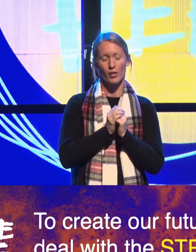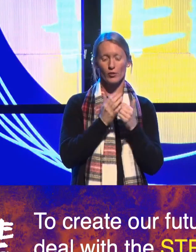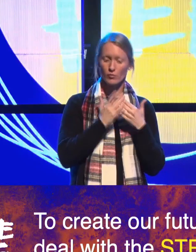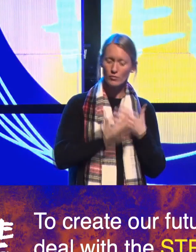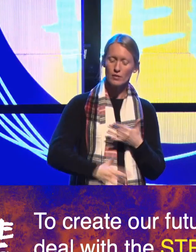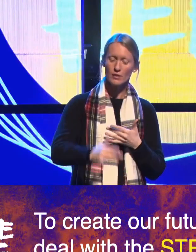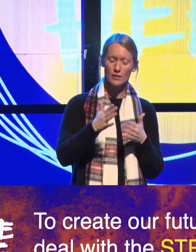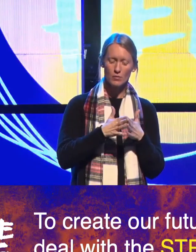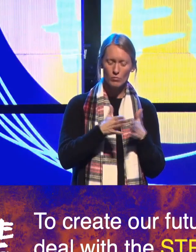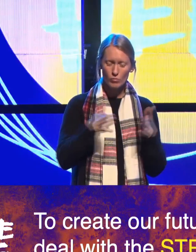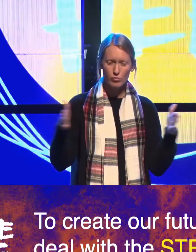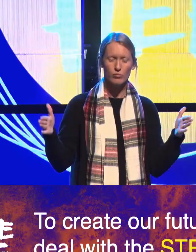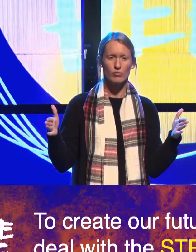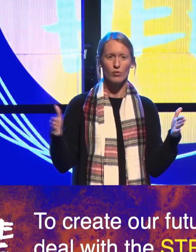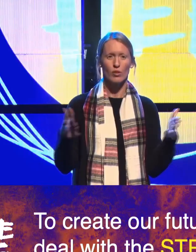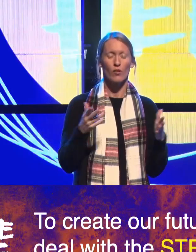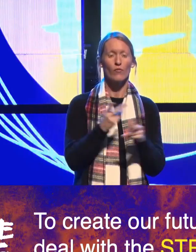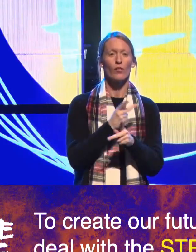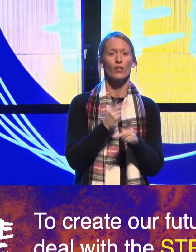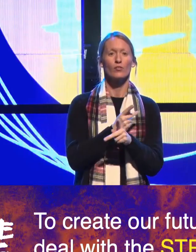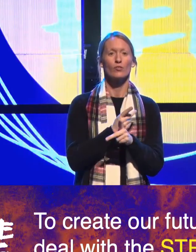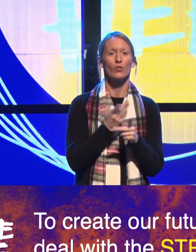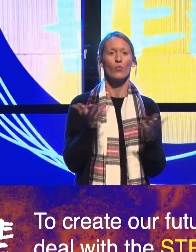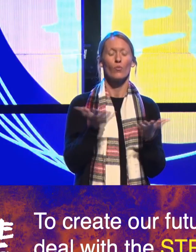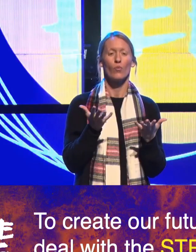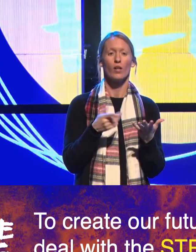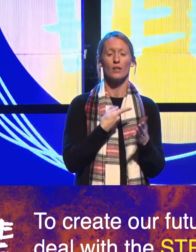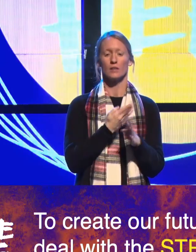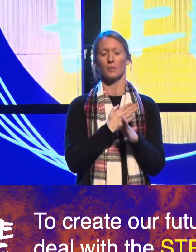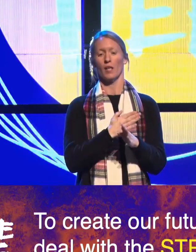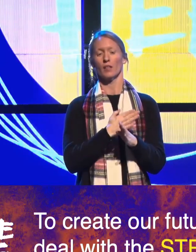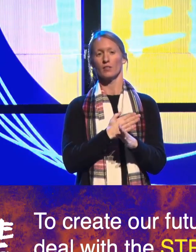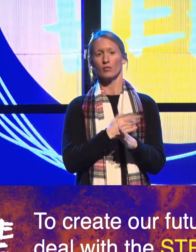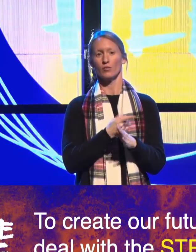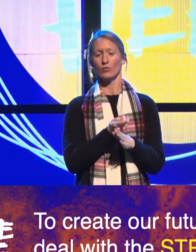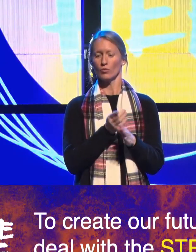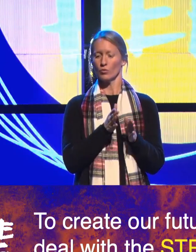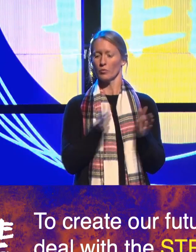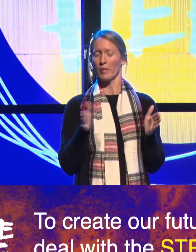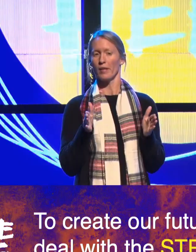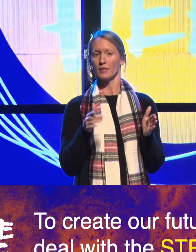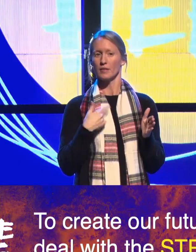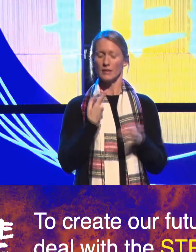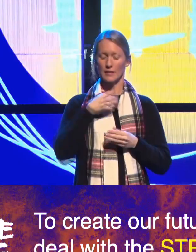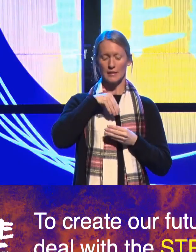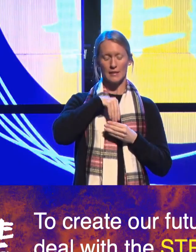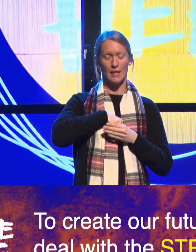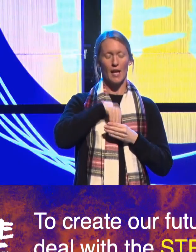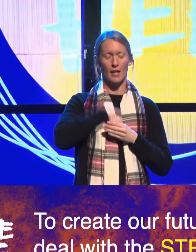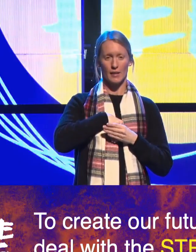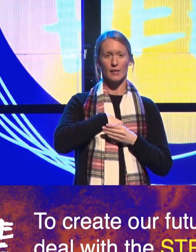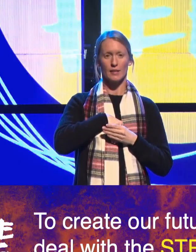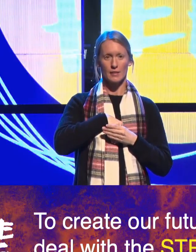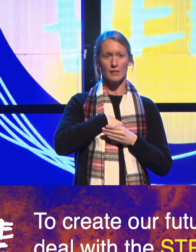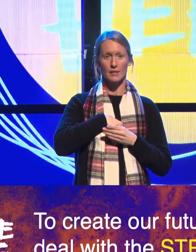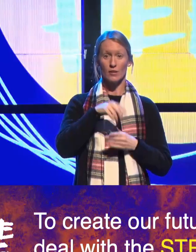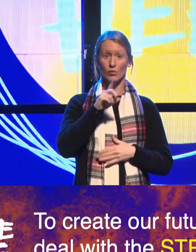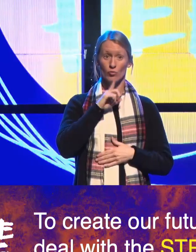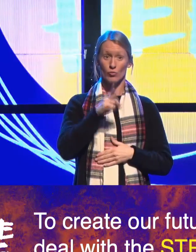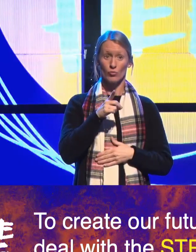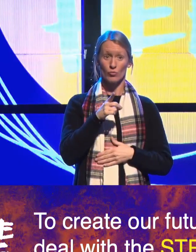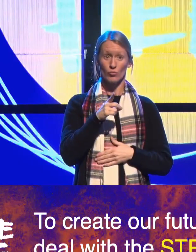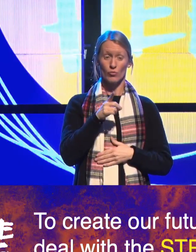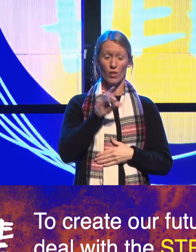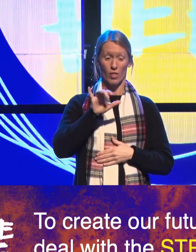got to figure out what's holding your borders back. And it's something inside of you, right? There's truth to